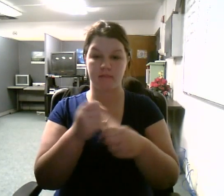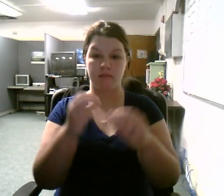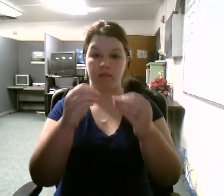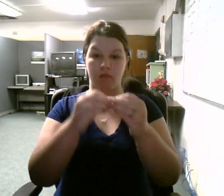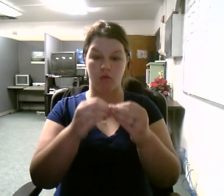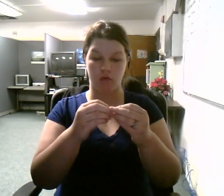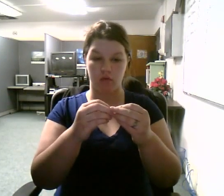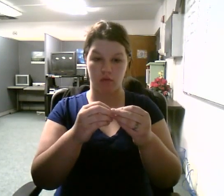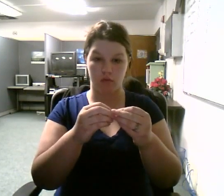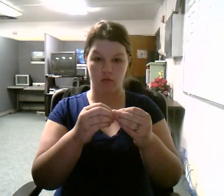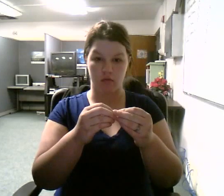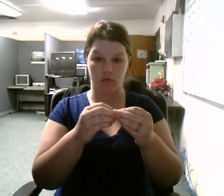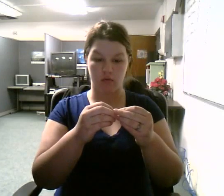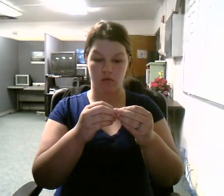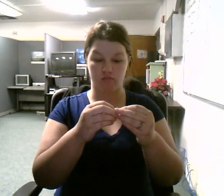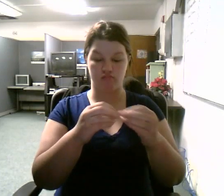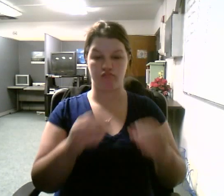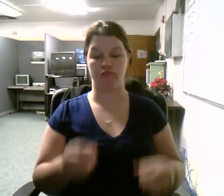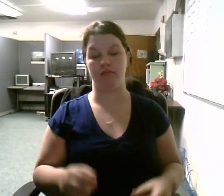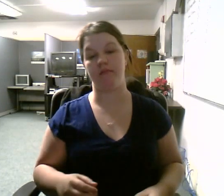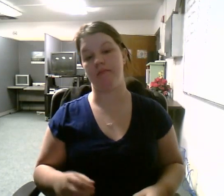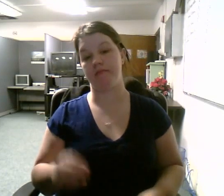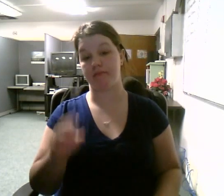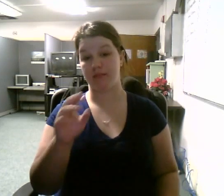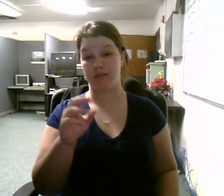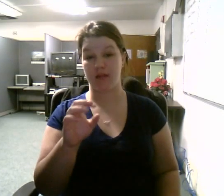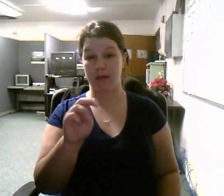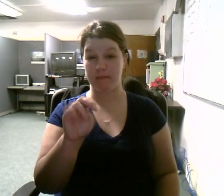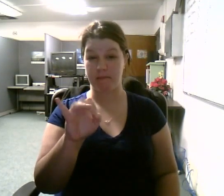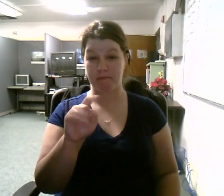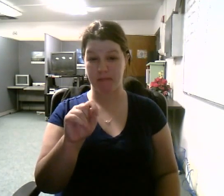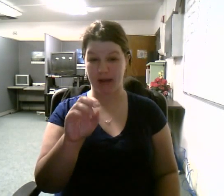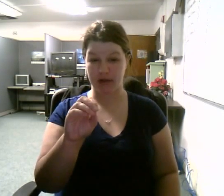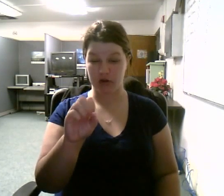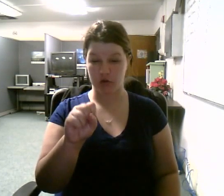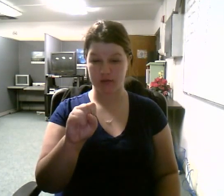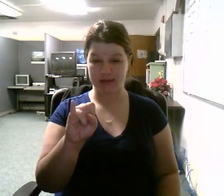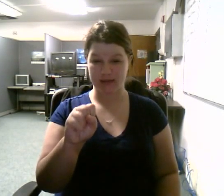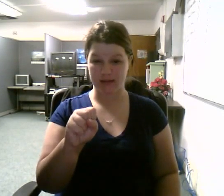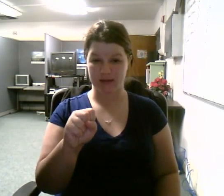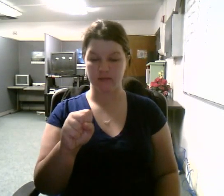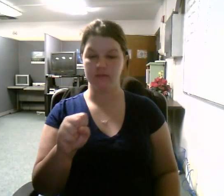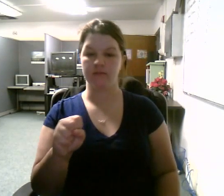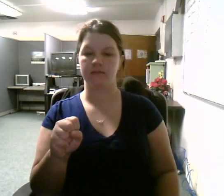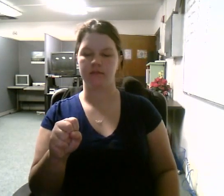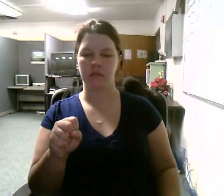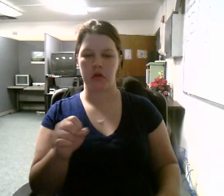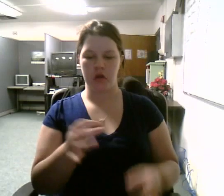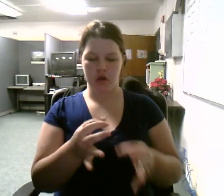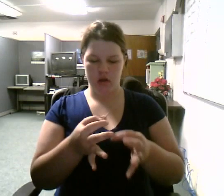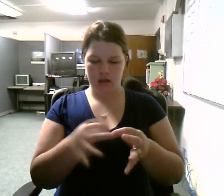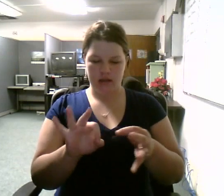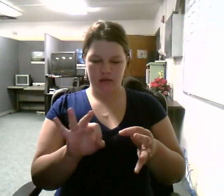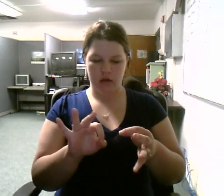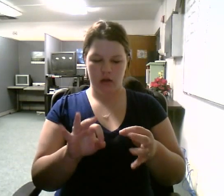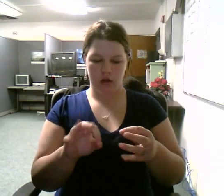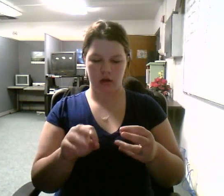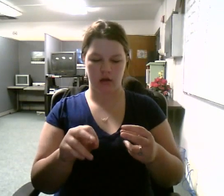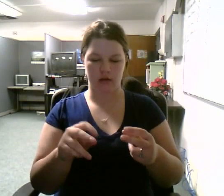to remember is that mitosis is the simple duplication of a cell in all of its parts. It